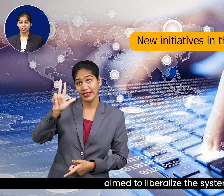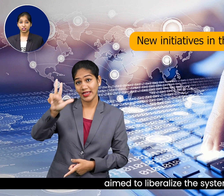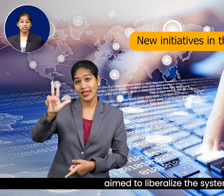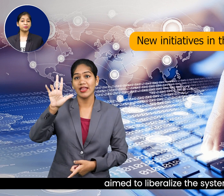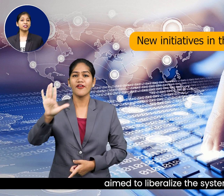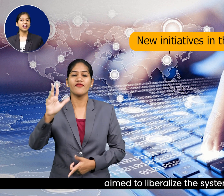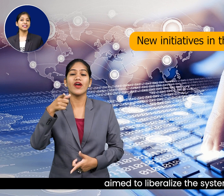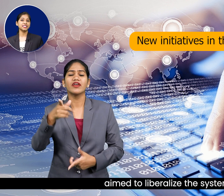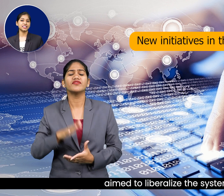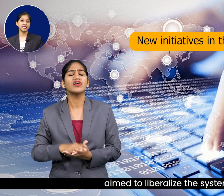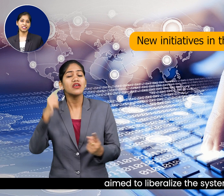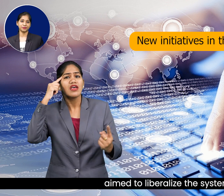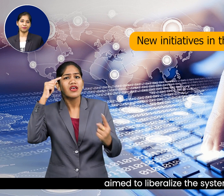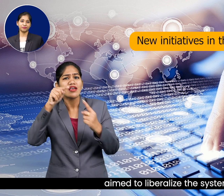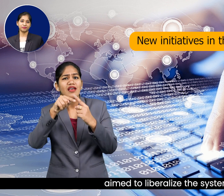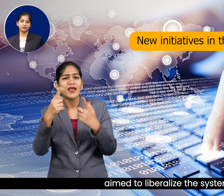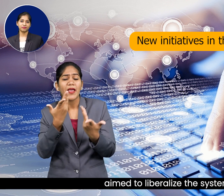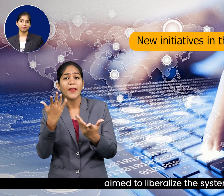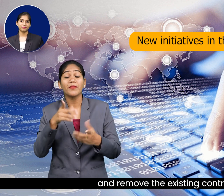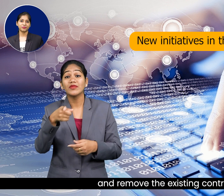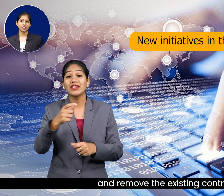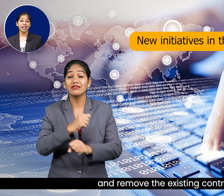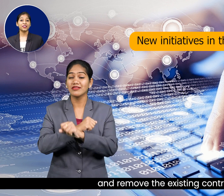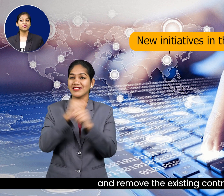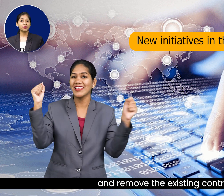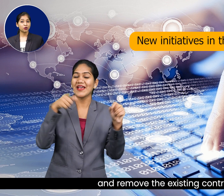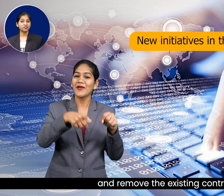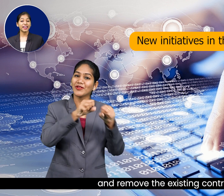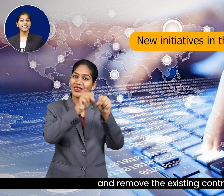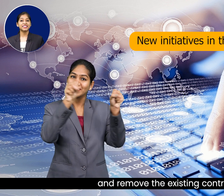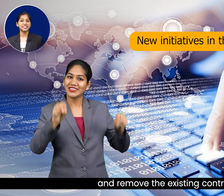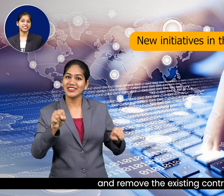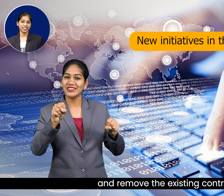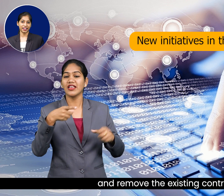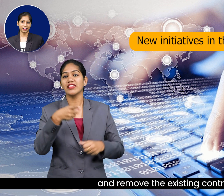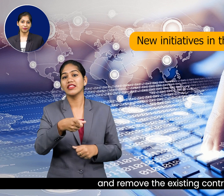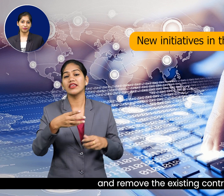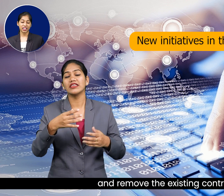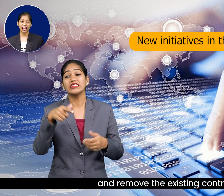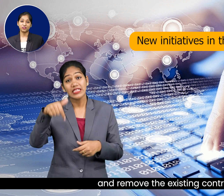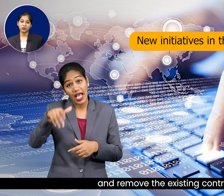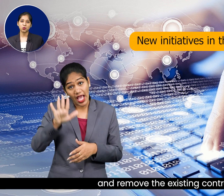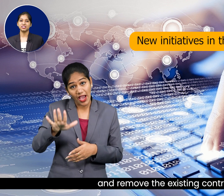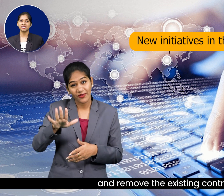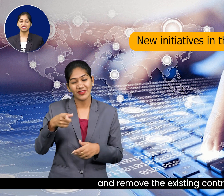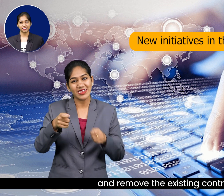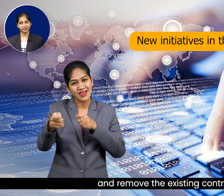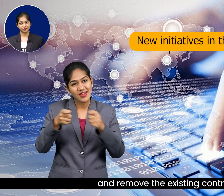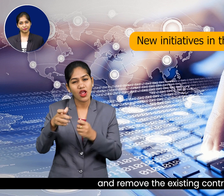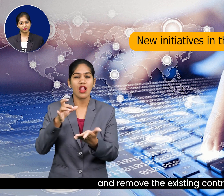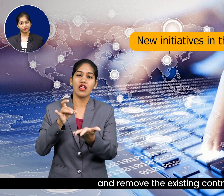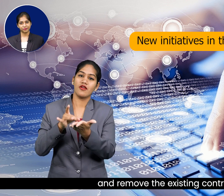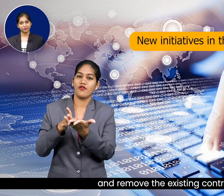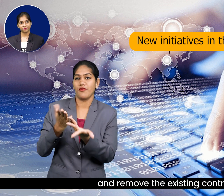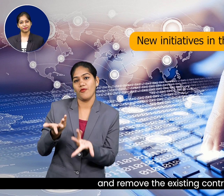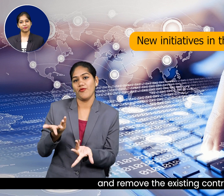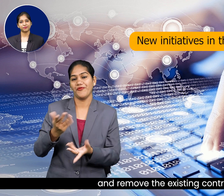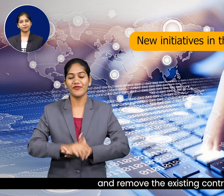aimed to liberalize the system and remove the existing controls.